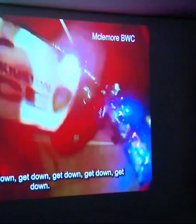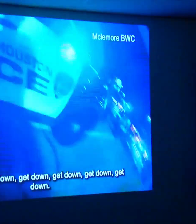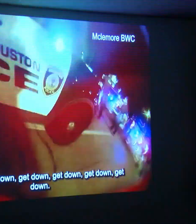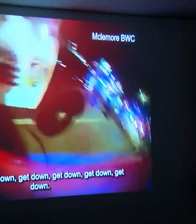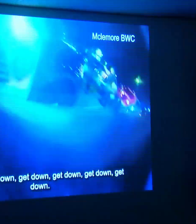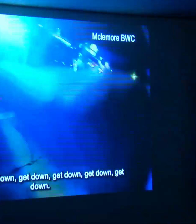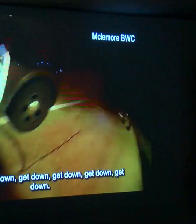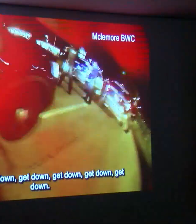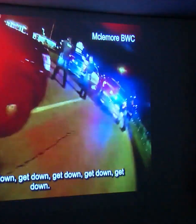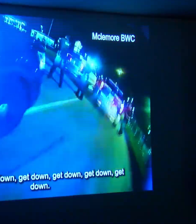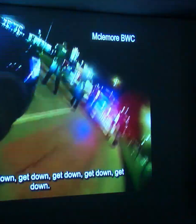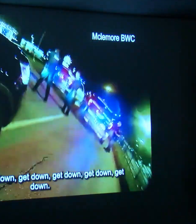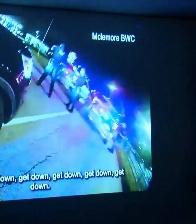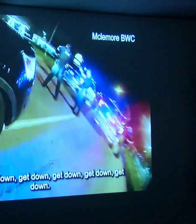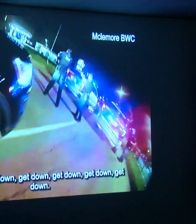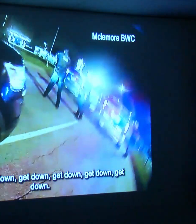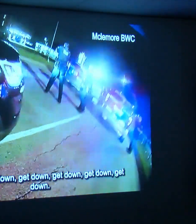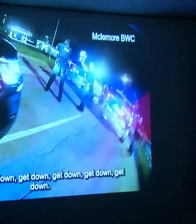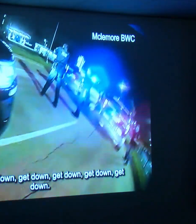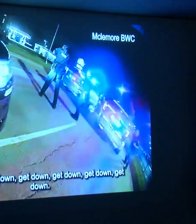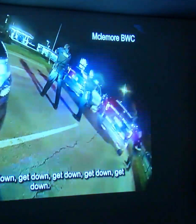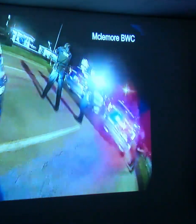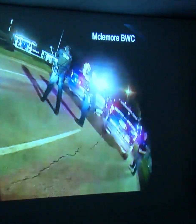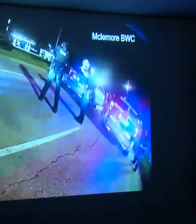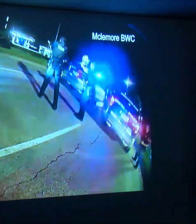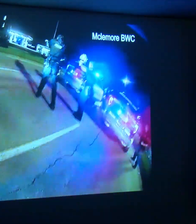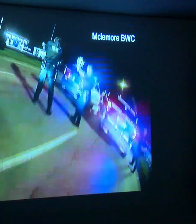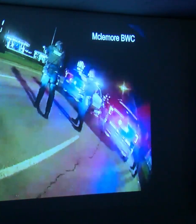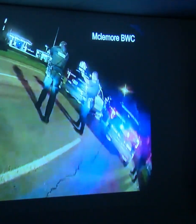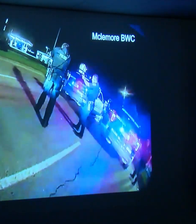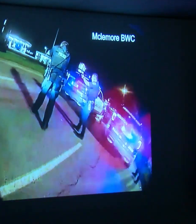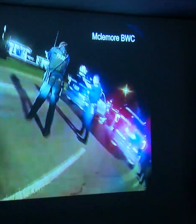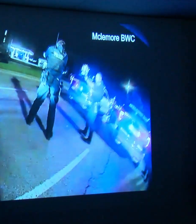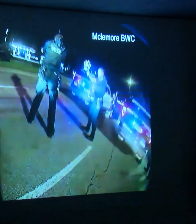Get down, get down, get down, get down. Get down, get down.